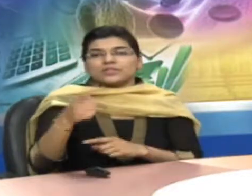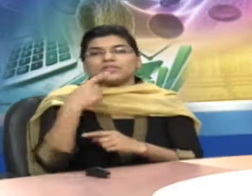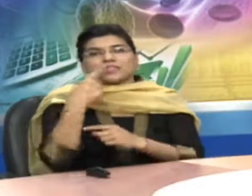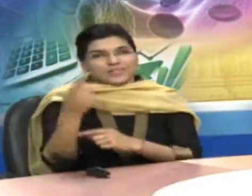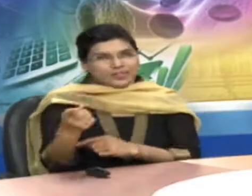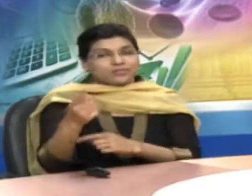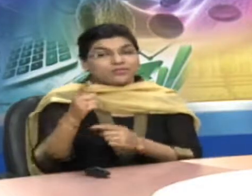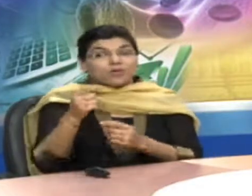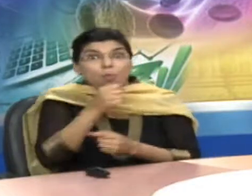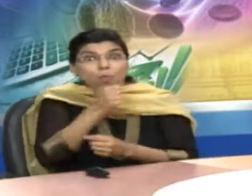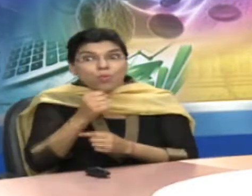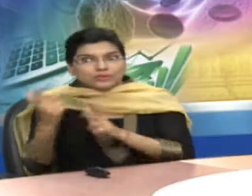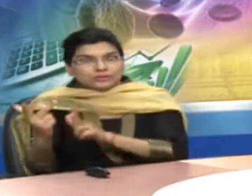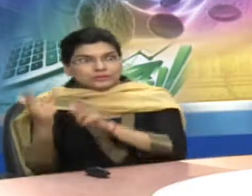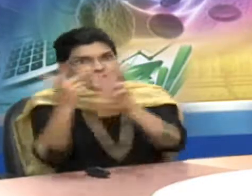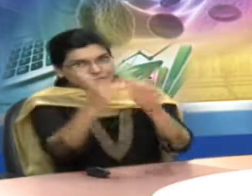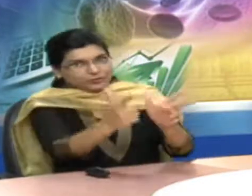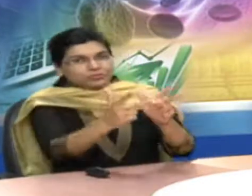Just like a place to watch around.